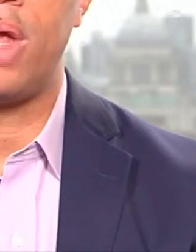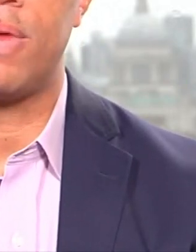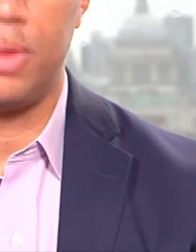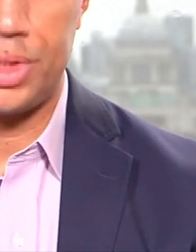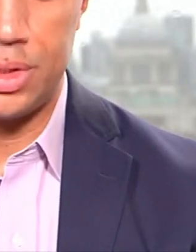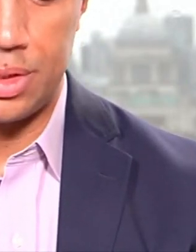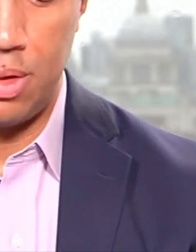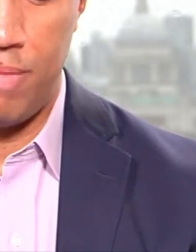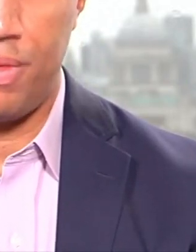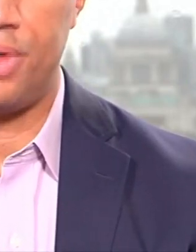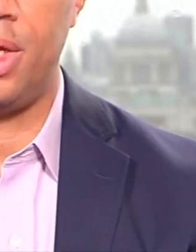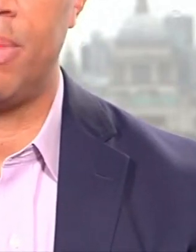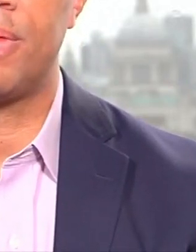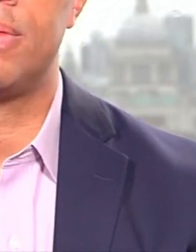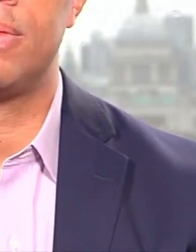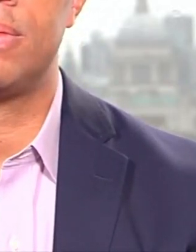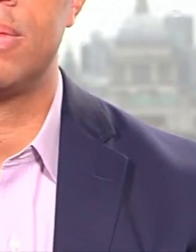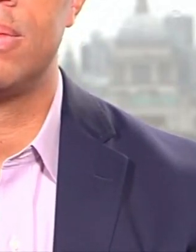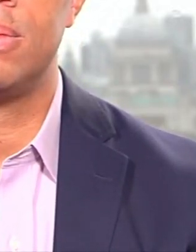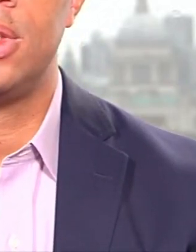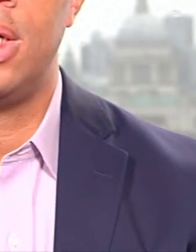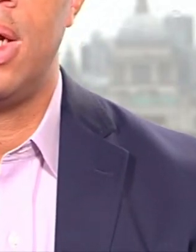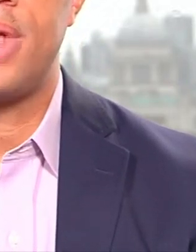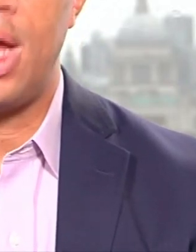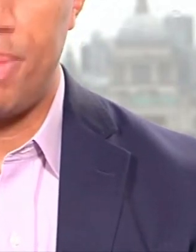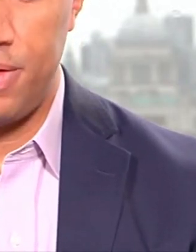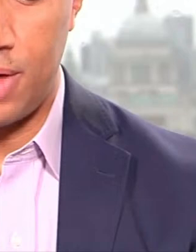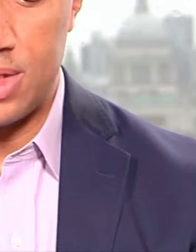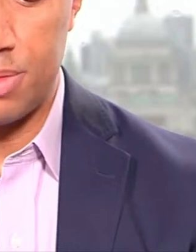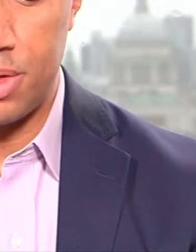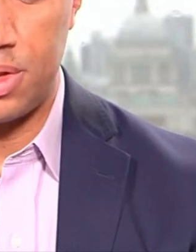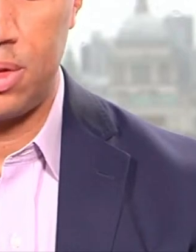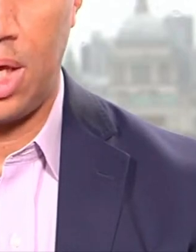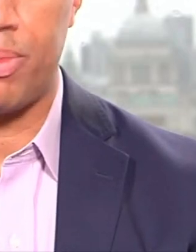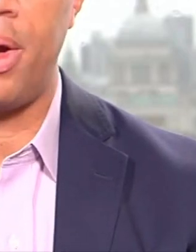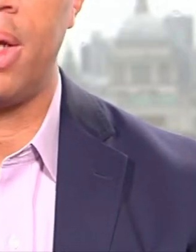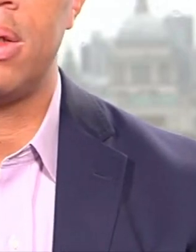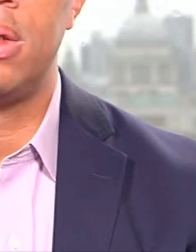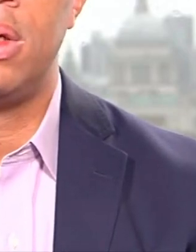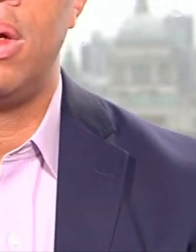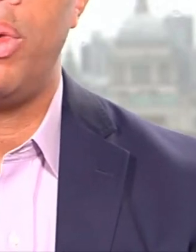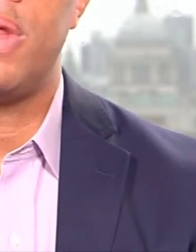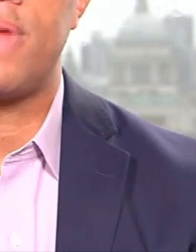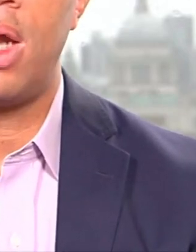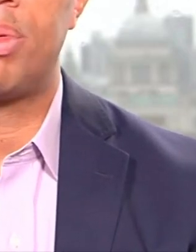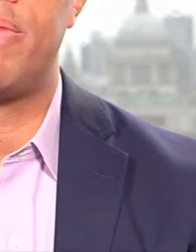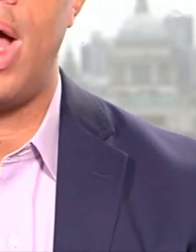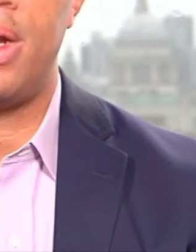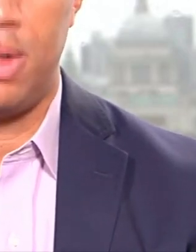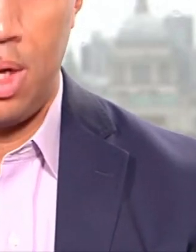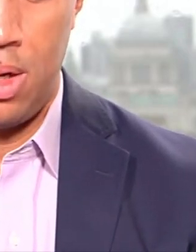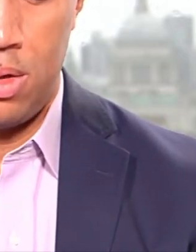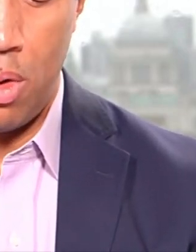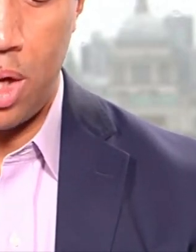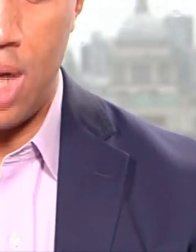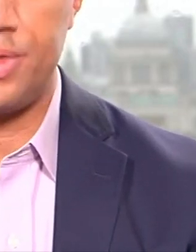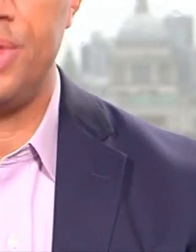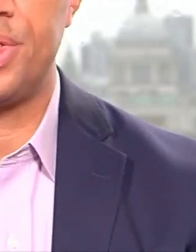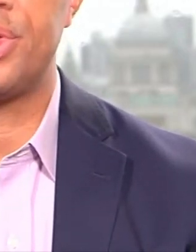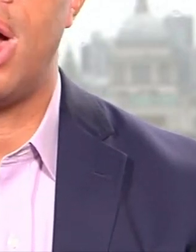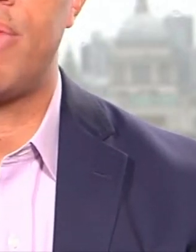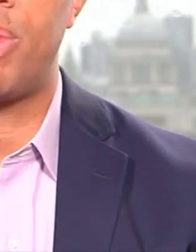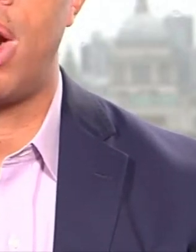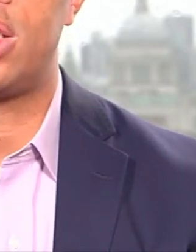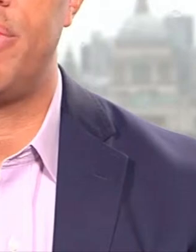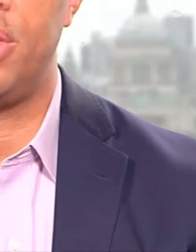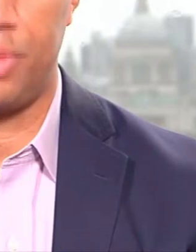remote working solutions for their teams. To help these customers keep going, we decided to provide no-cost